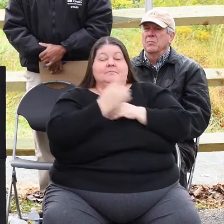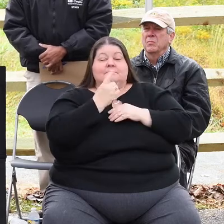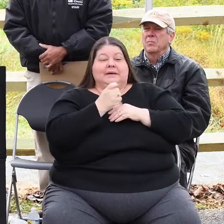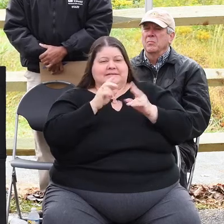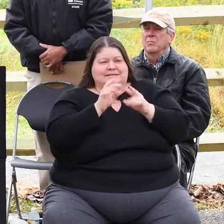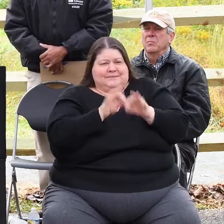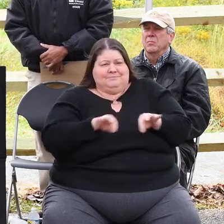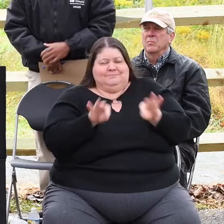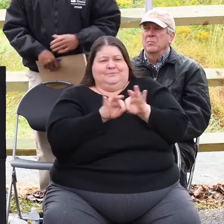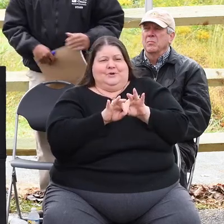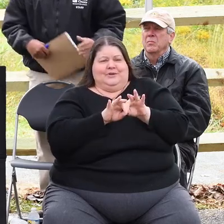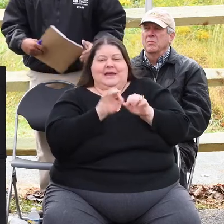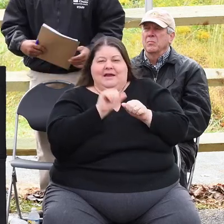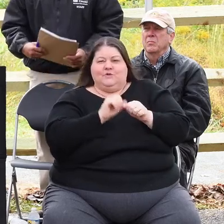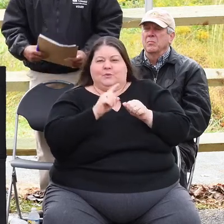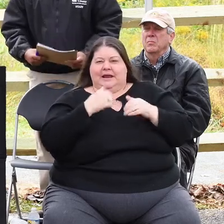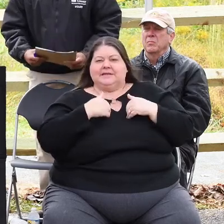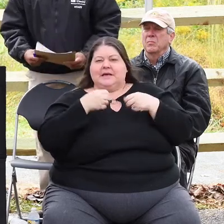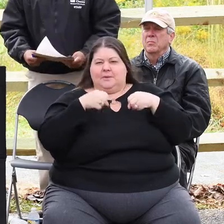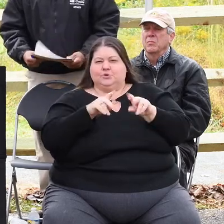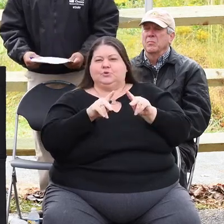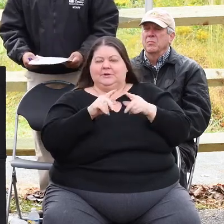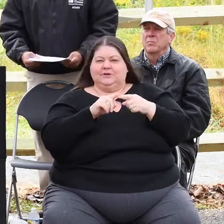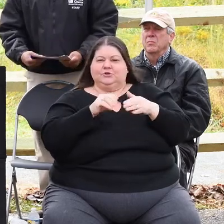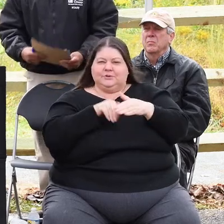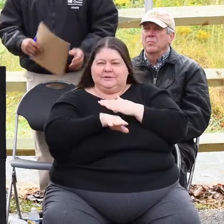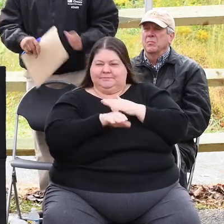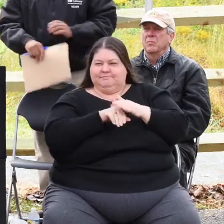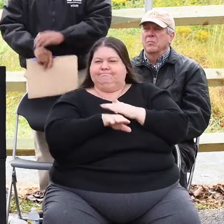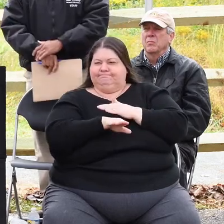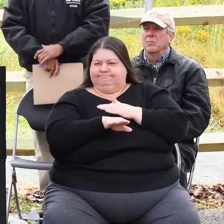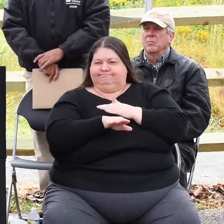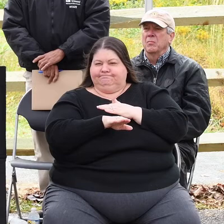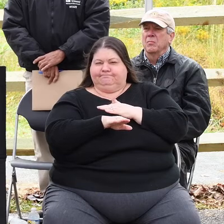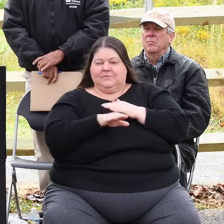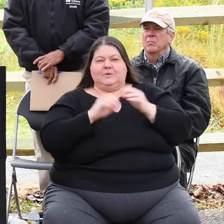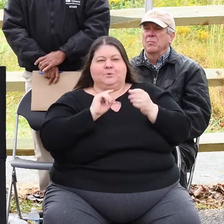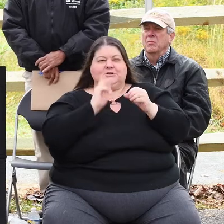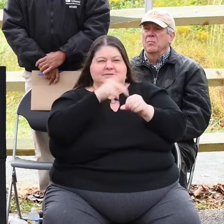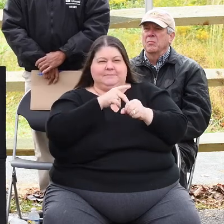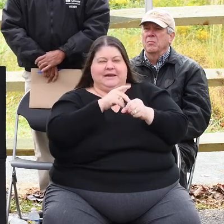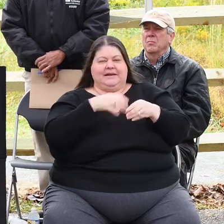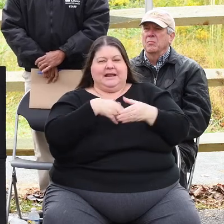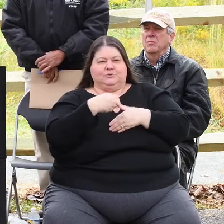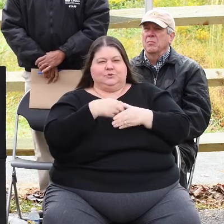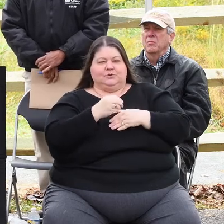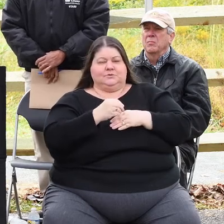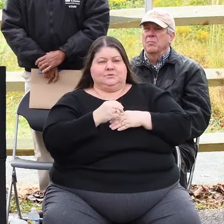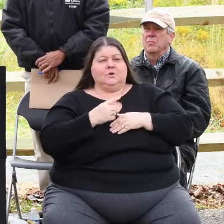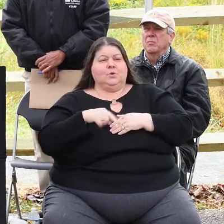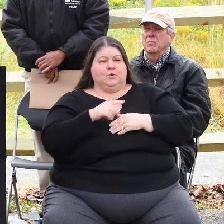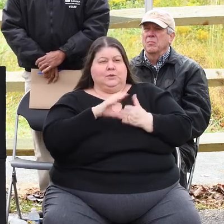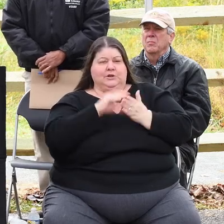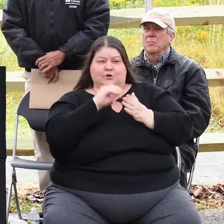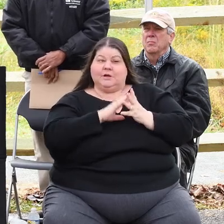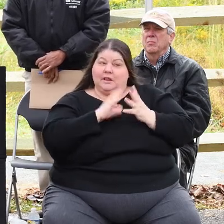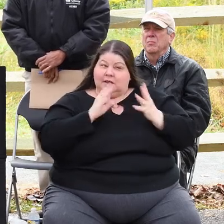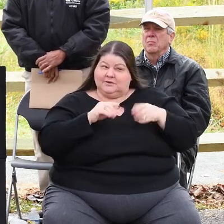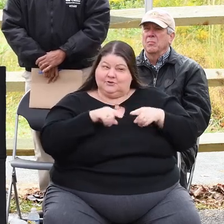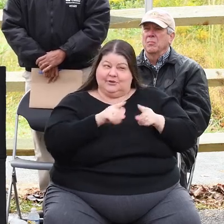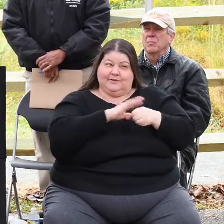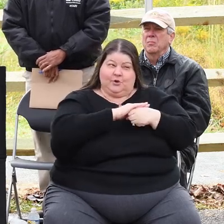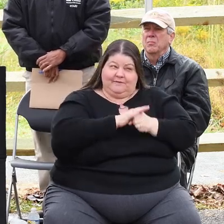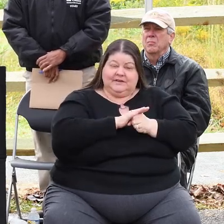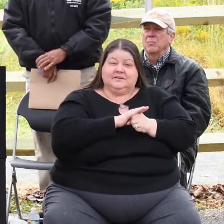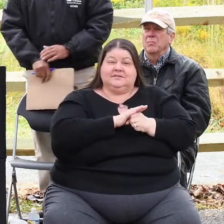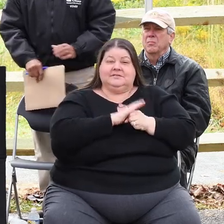everybody in the county has an opportunity to participate in the outdoors. As the county executive said, We learned a lot during COVID, and the